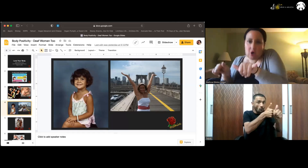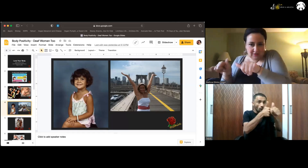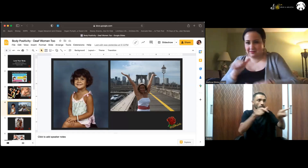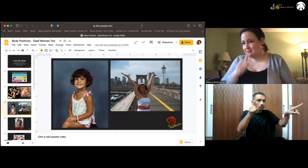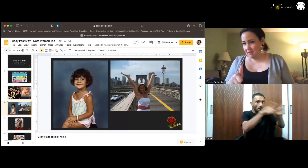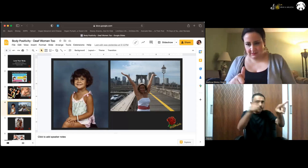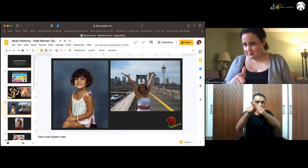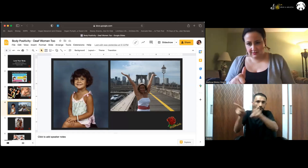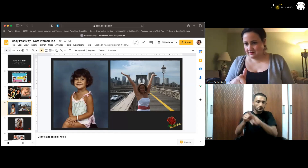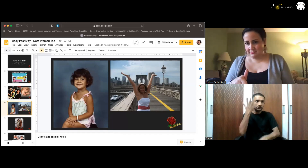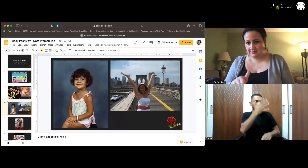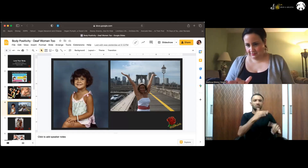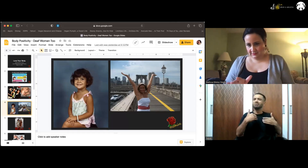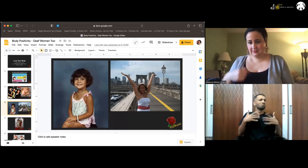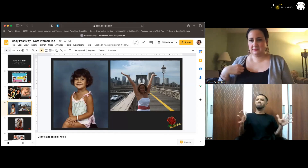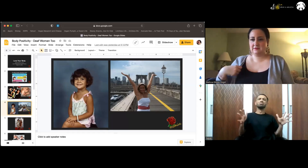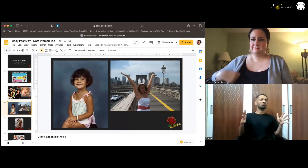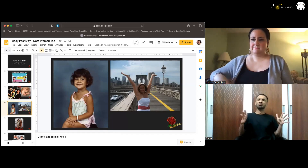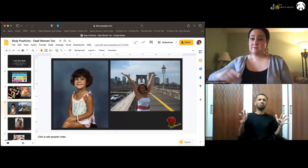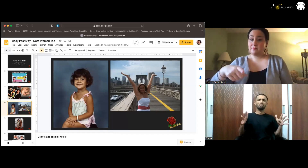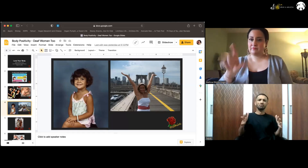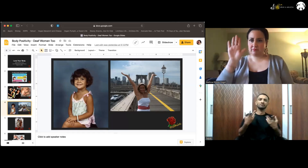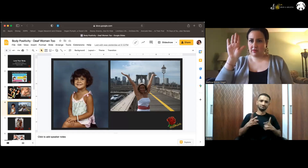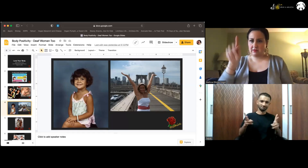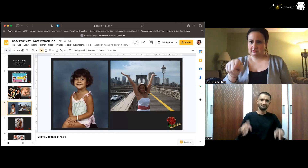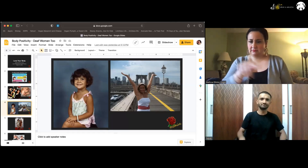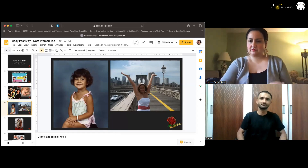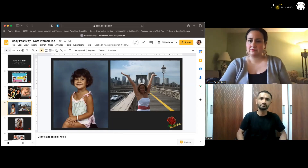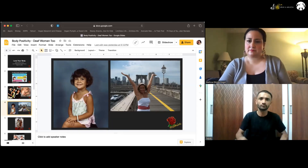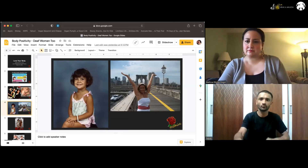the standard, and I don't need to be like them.